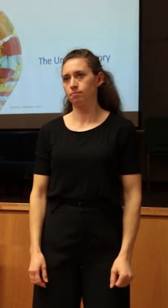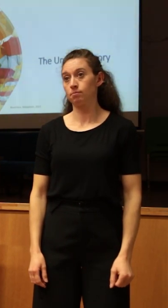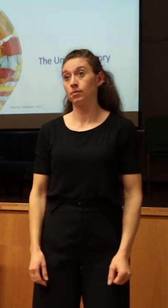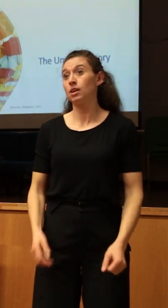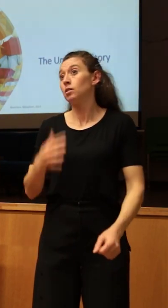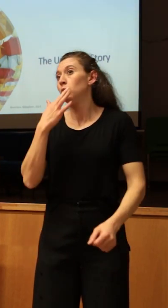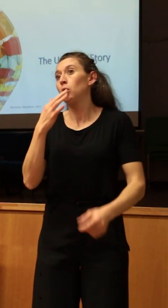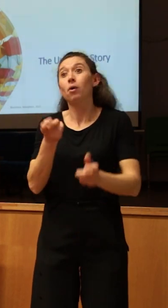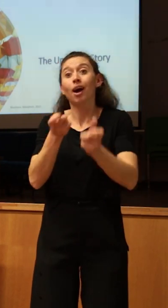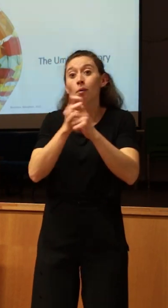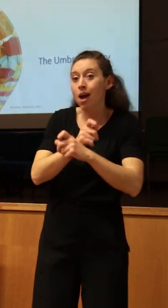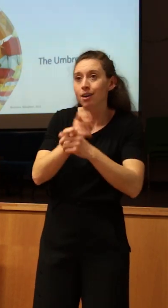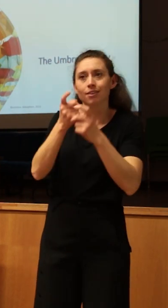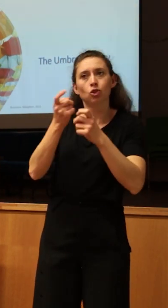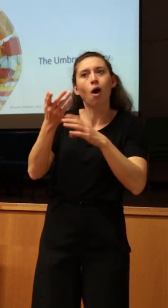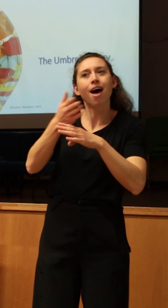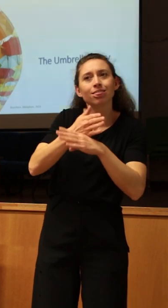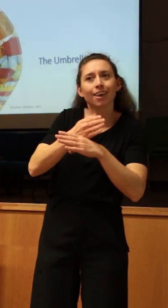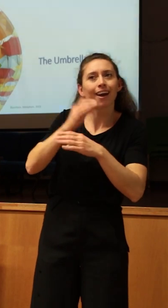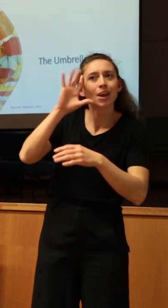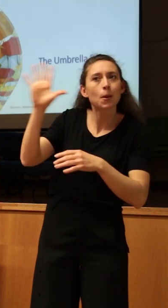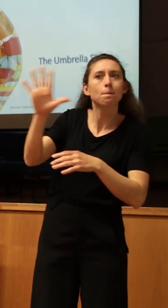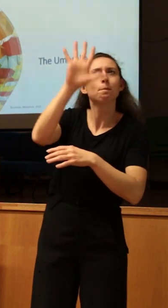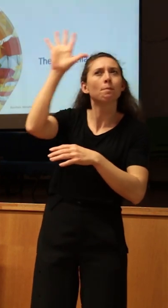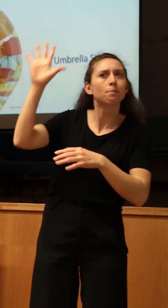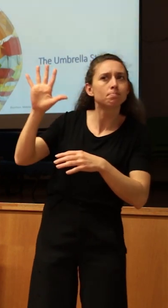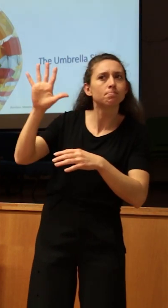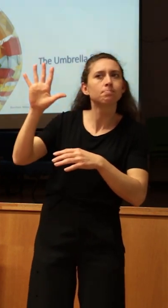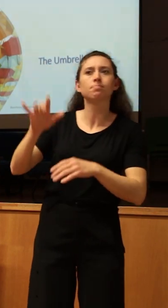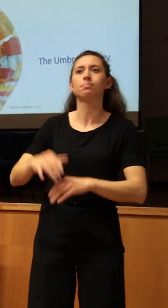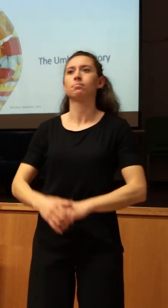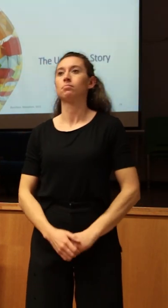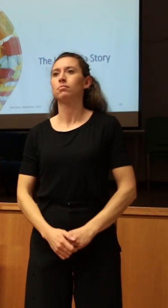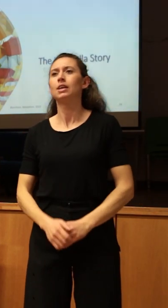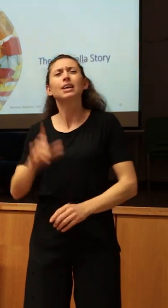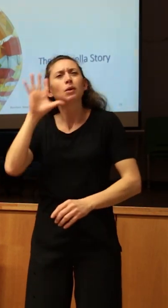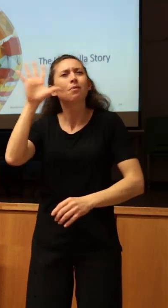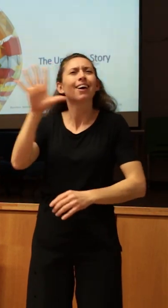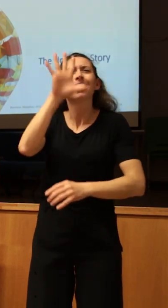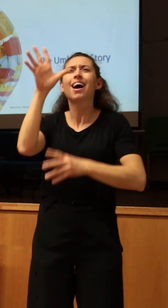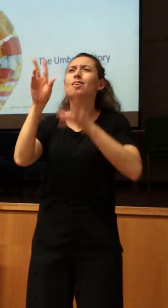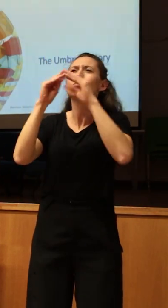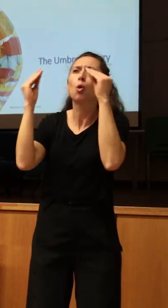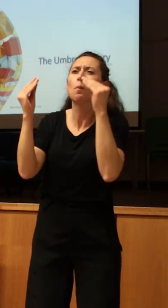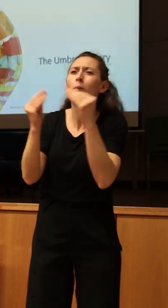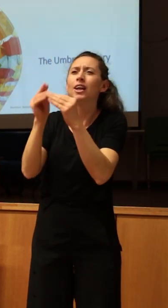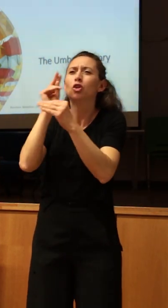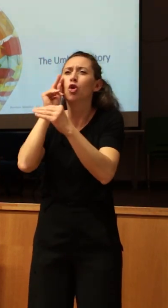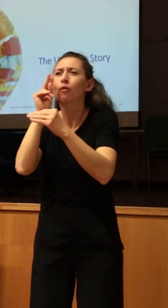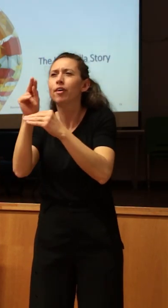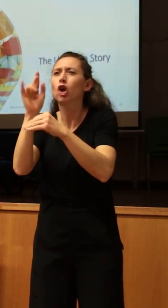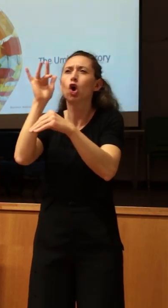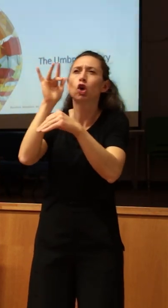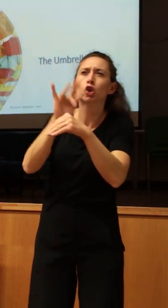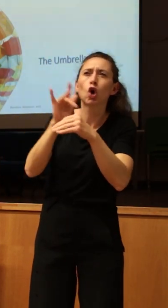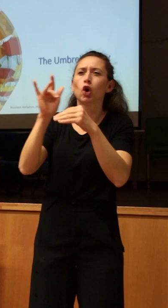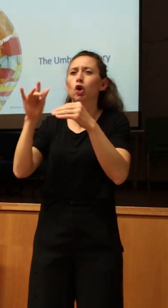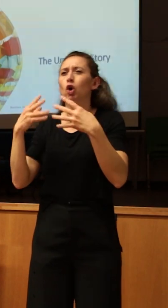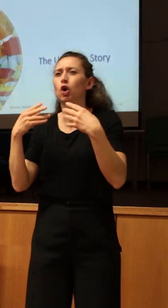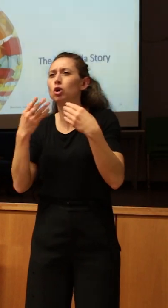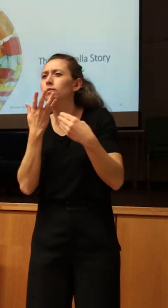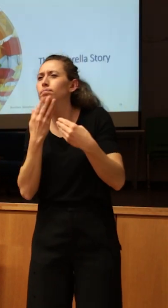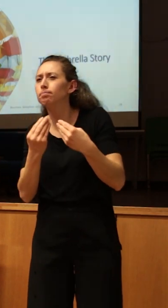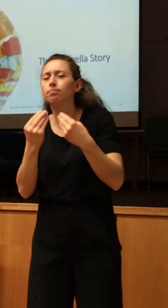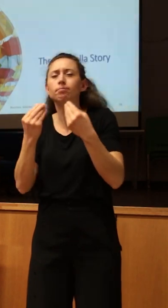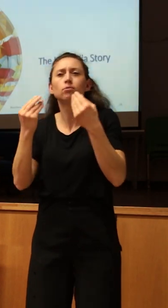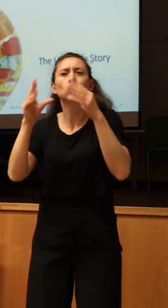Para cambiar hay que imaginar. And we need to imagine with all the senses. Y con todos los sentidos. And spend some time with it. Y